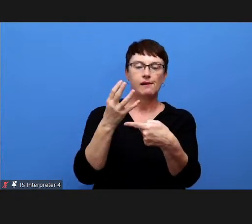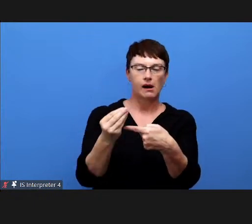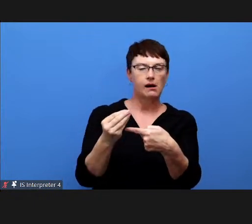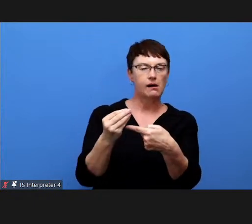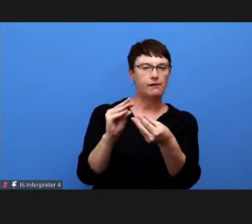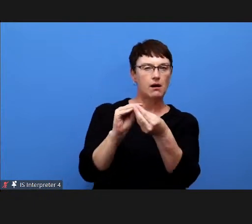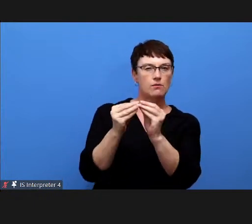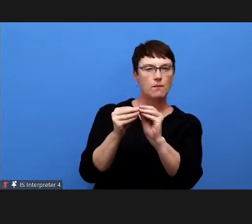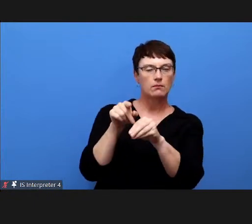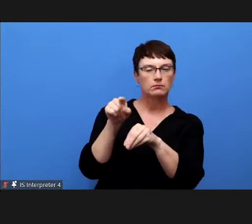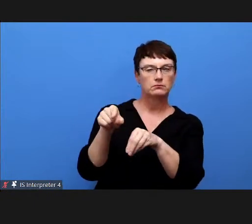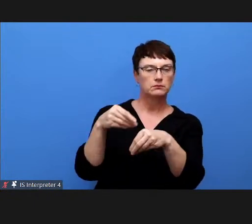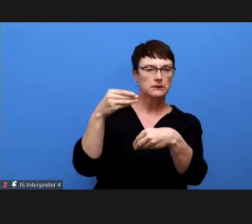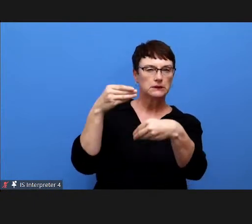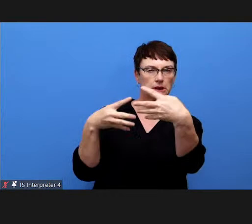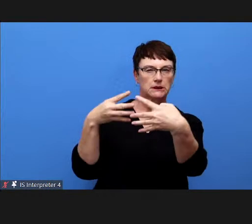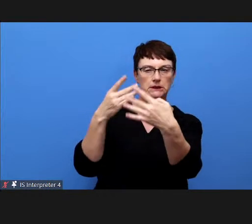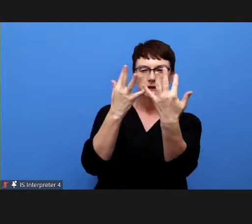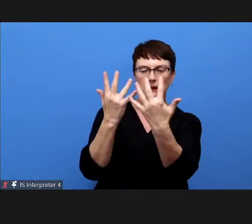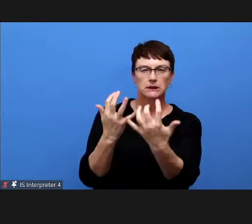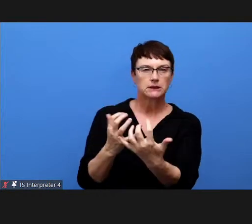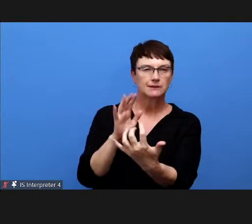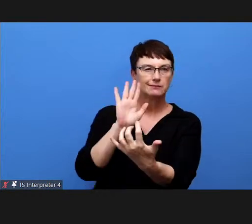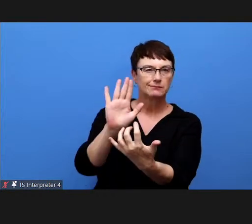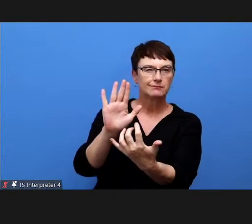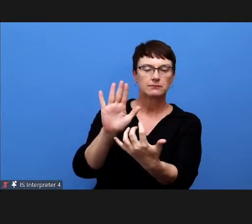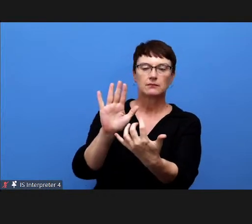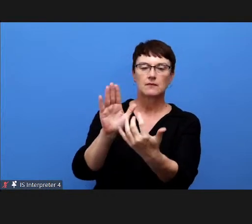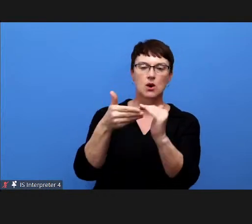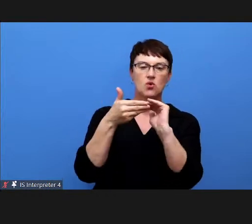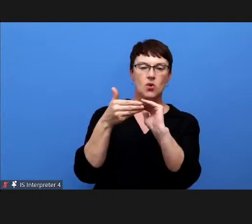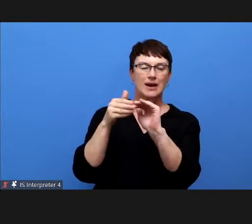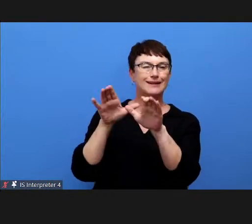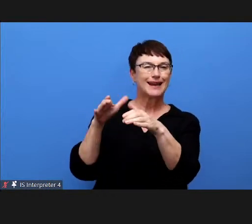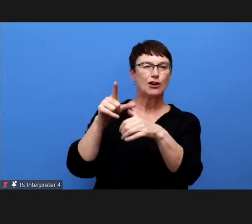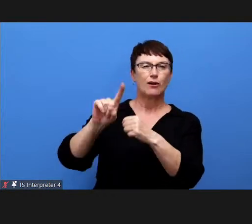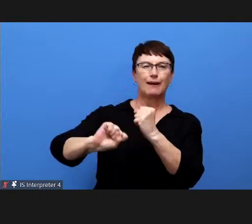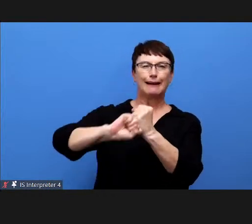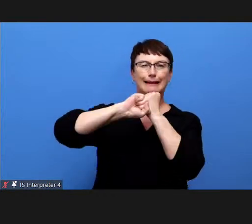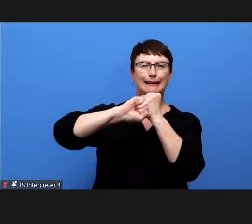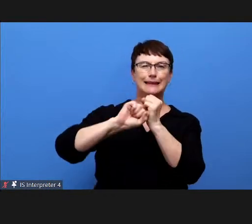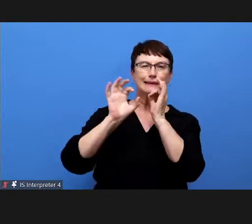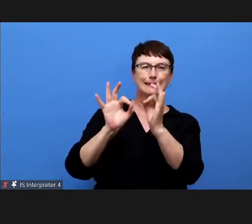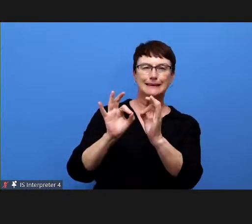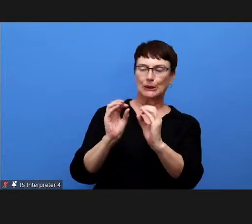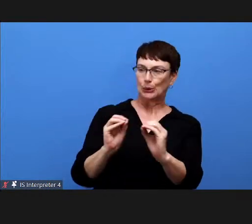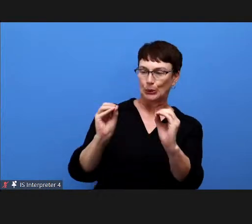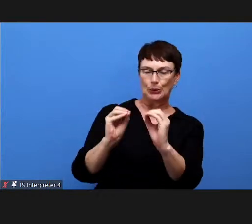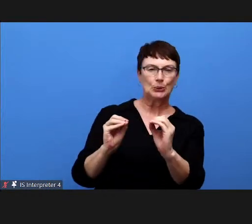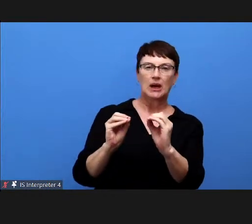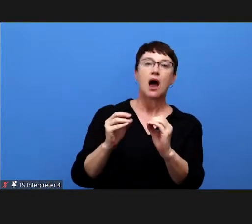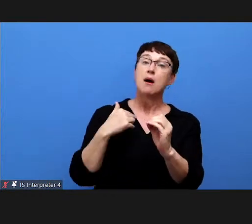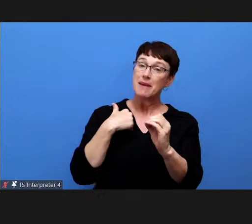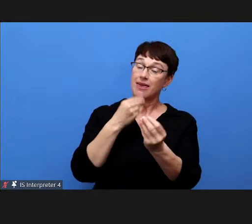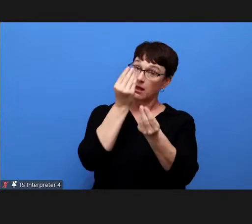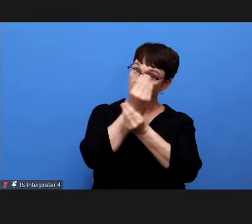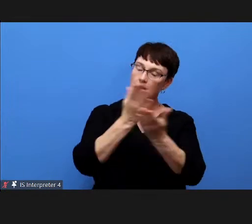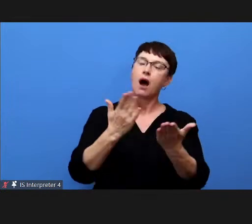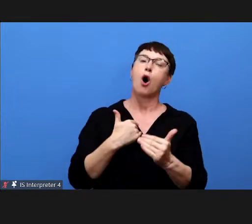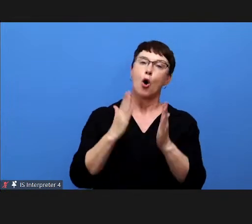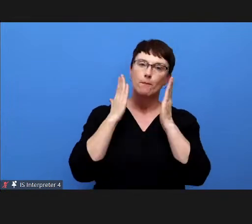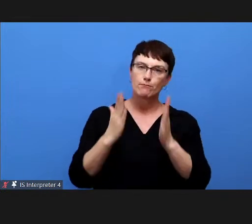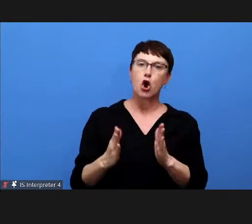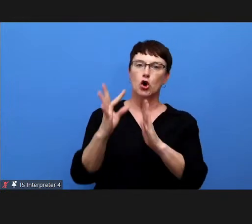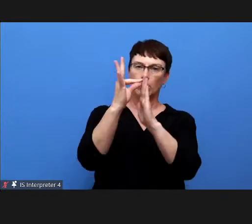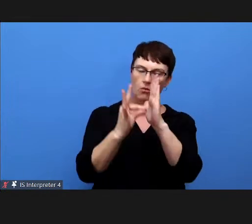of statistical associations, including youth components at national levels. For us,